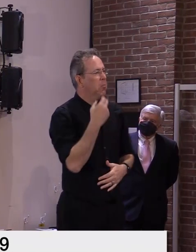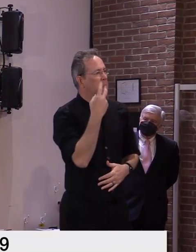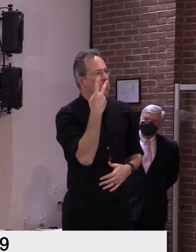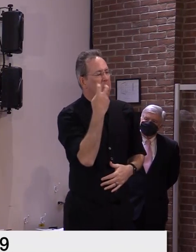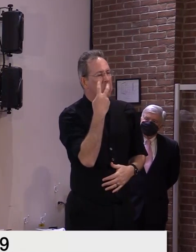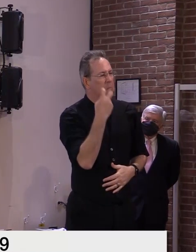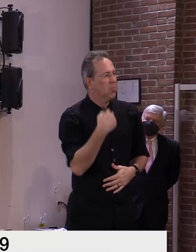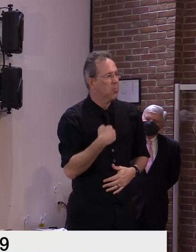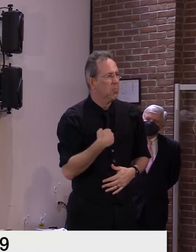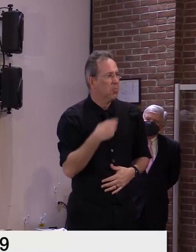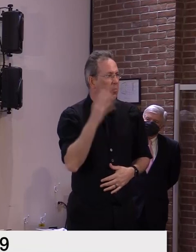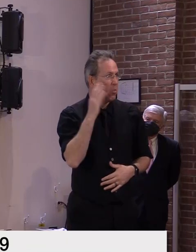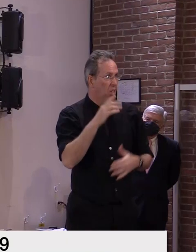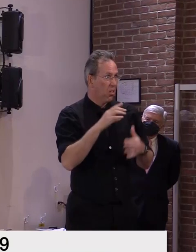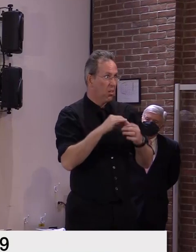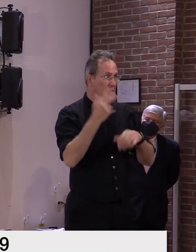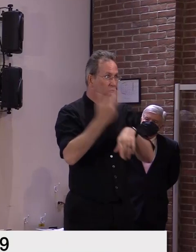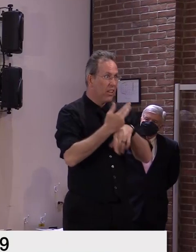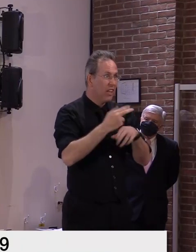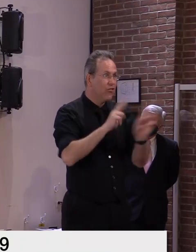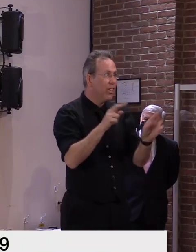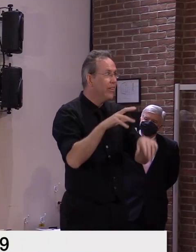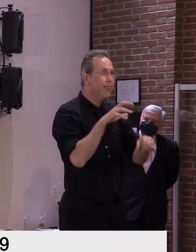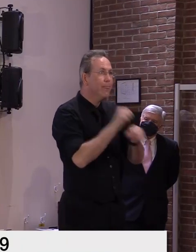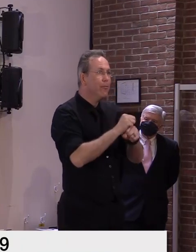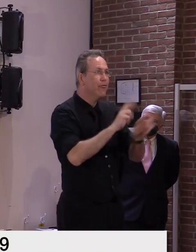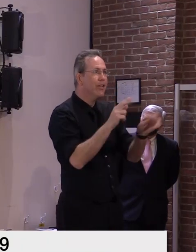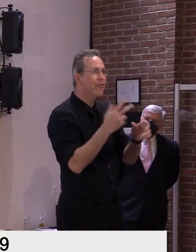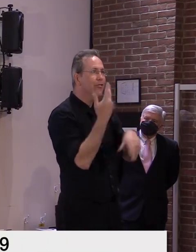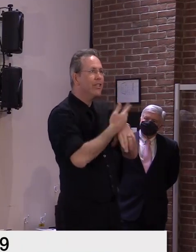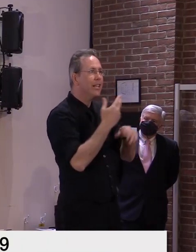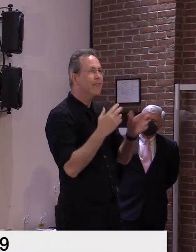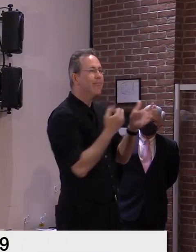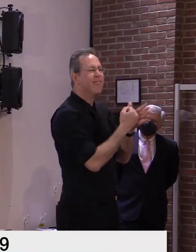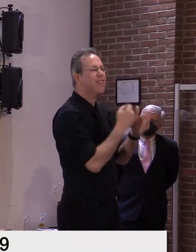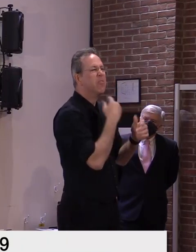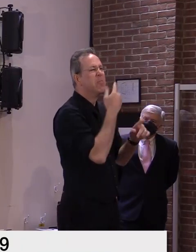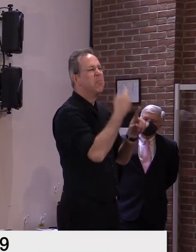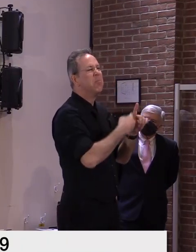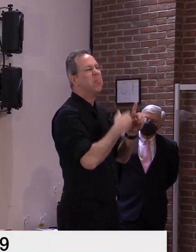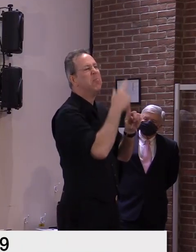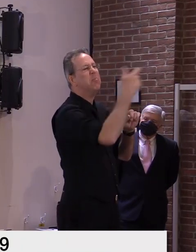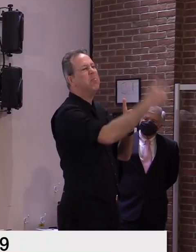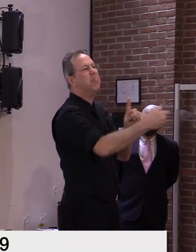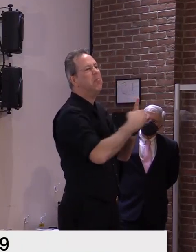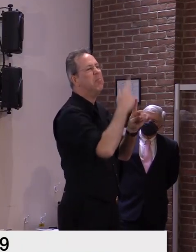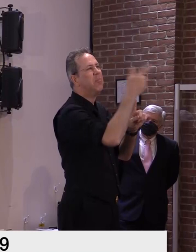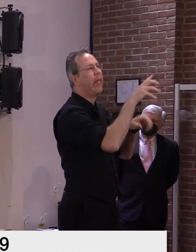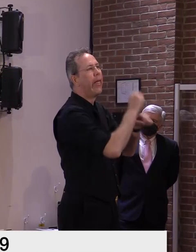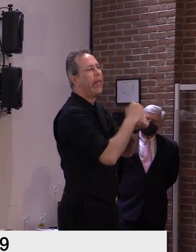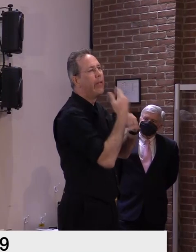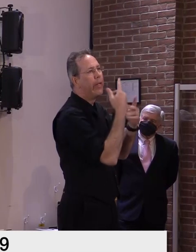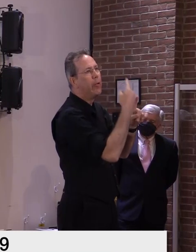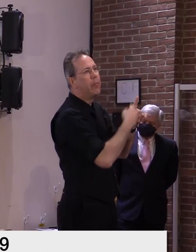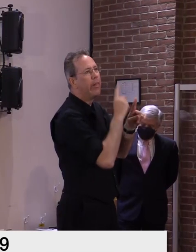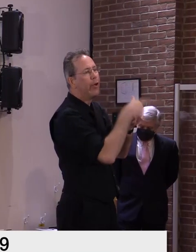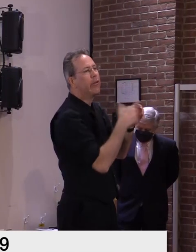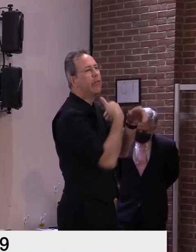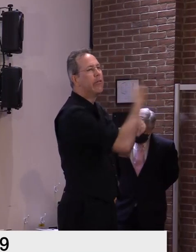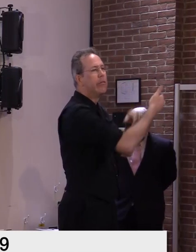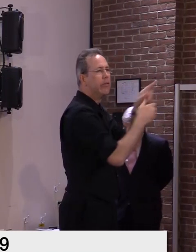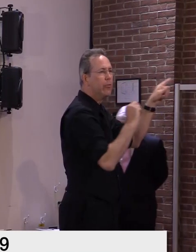months. So we feel we can get to you as quick as possible. We have a good system in